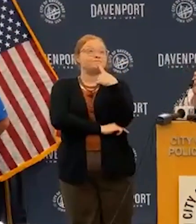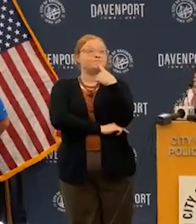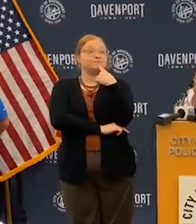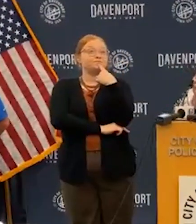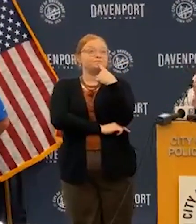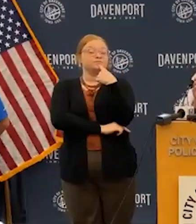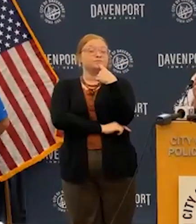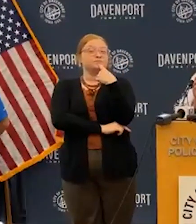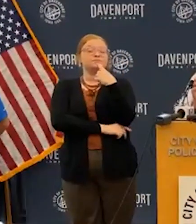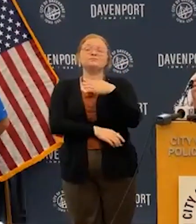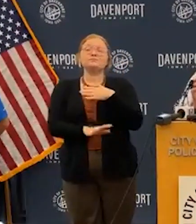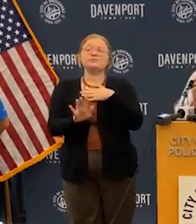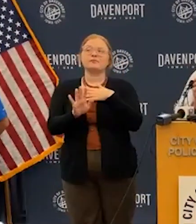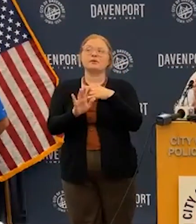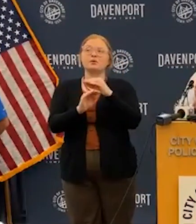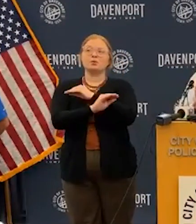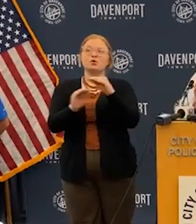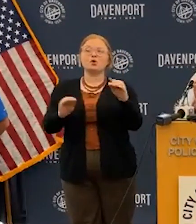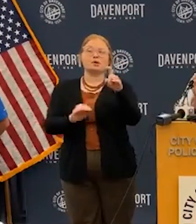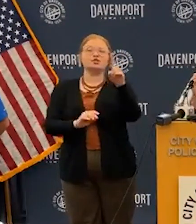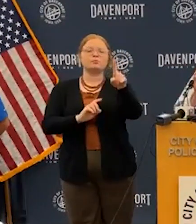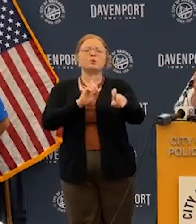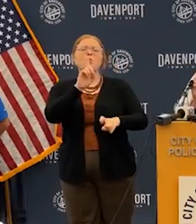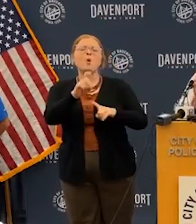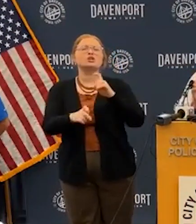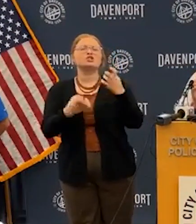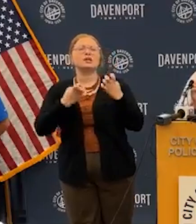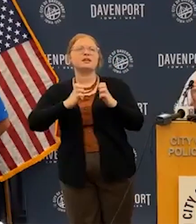everyone. How that was missed,